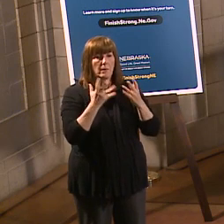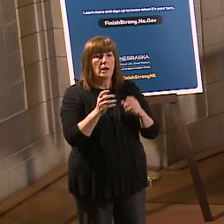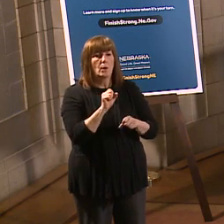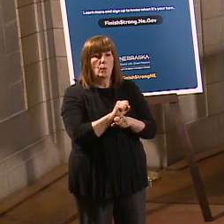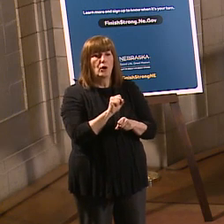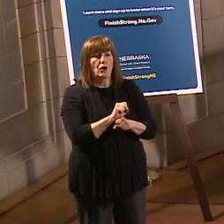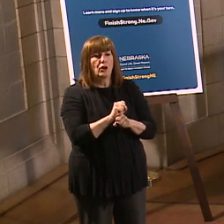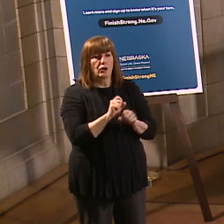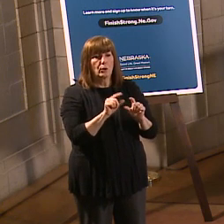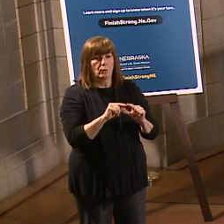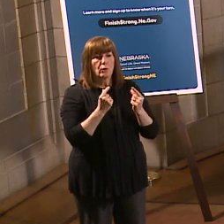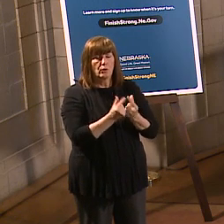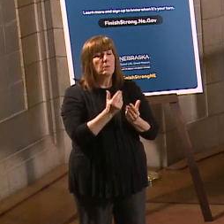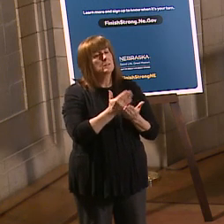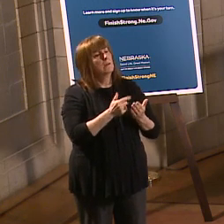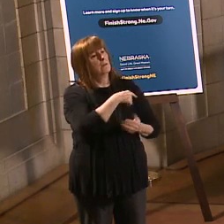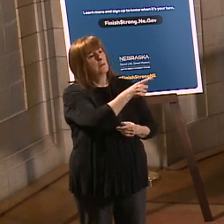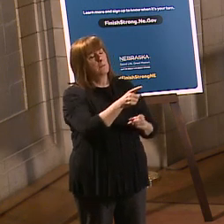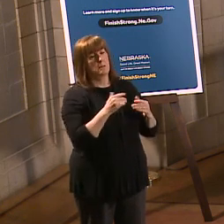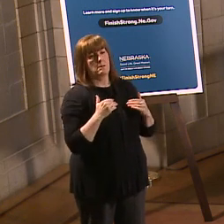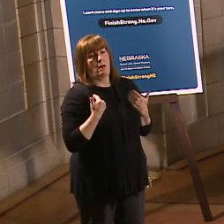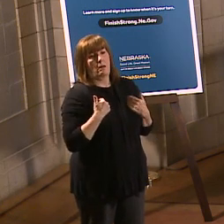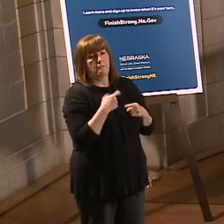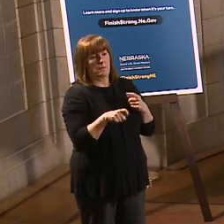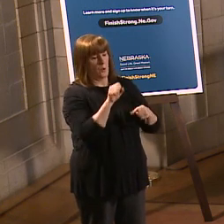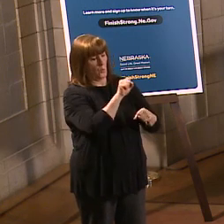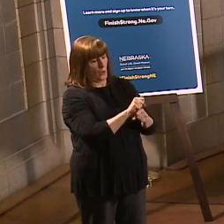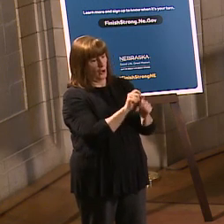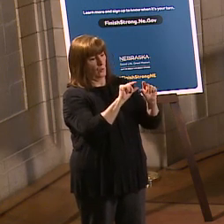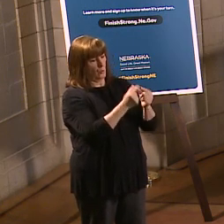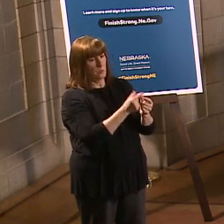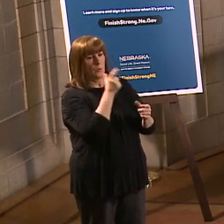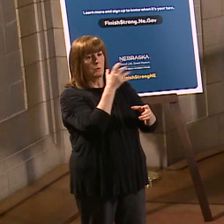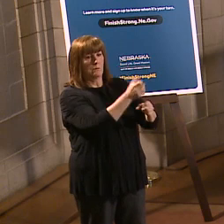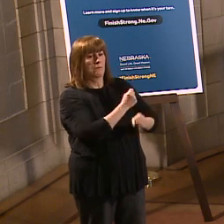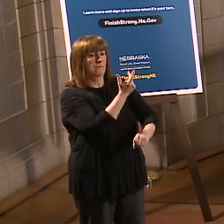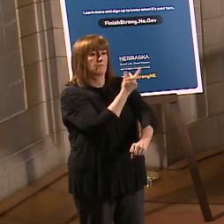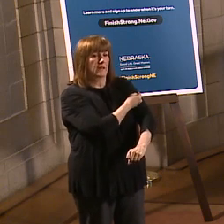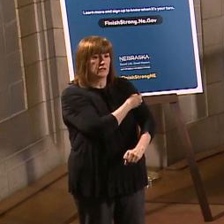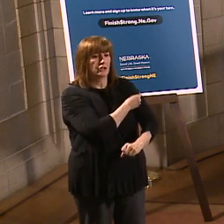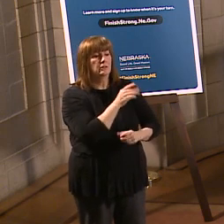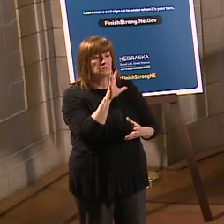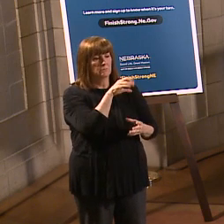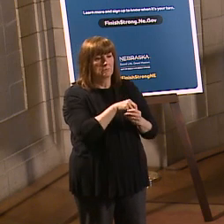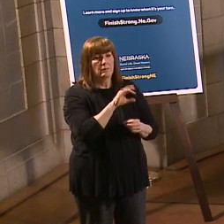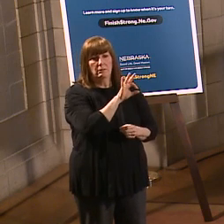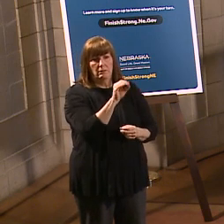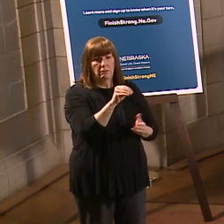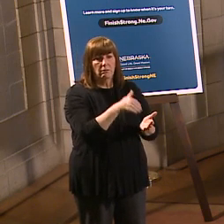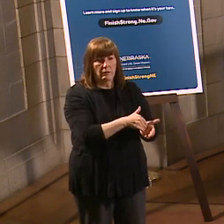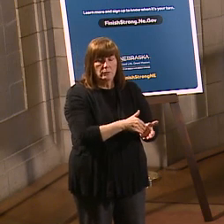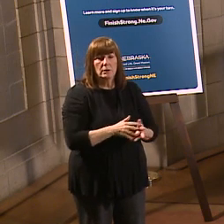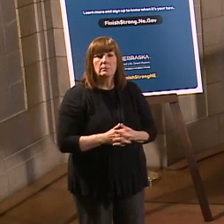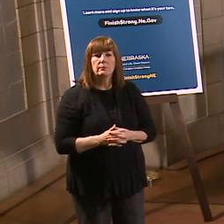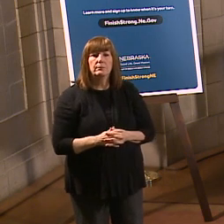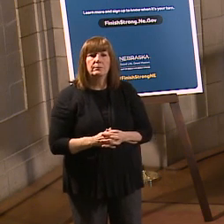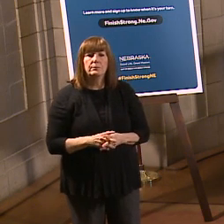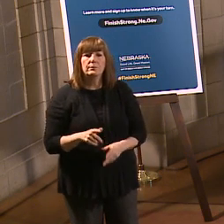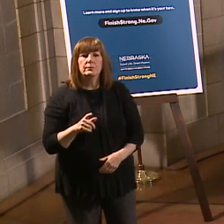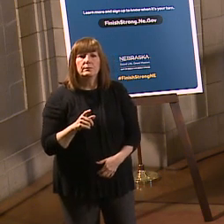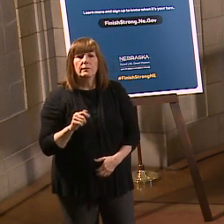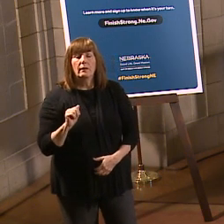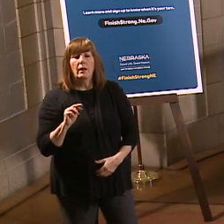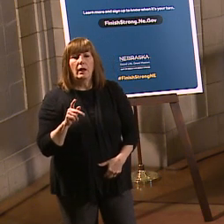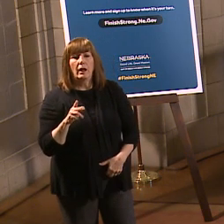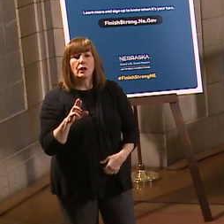And then there are some people who are in that younger category from the work groups that were vaccinated as well, about 90,000. Andrew. What have you been